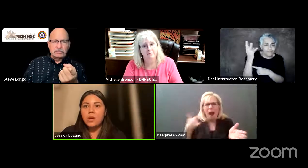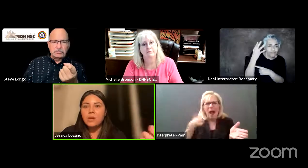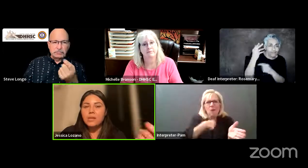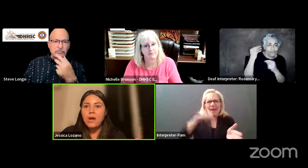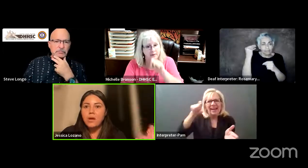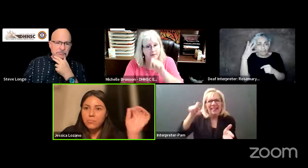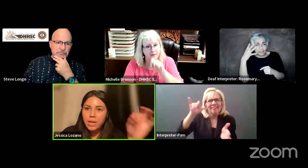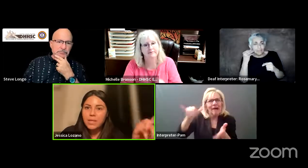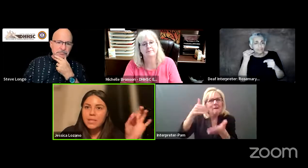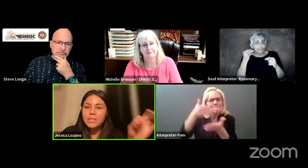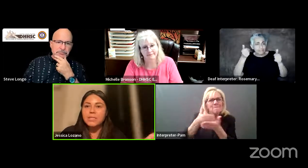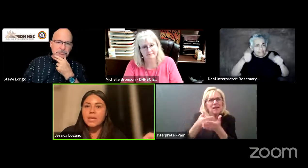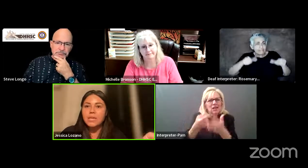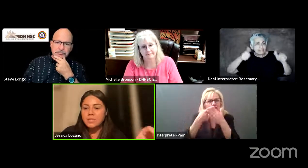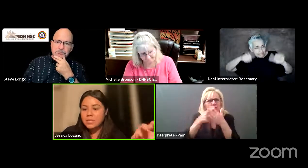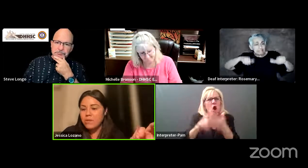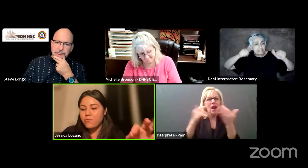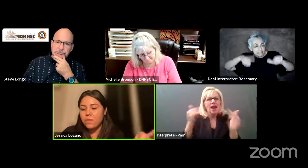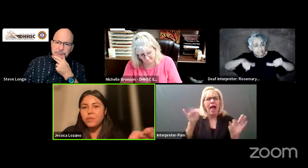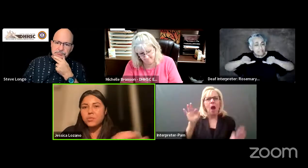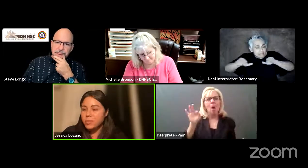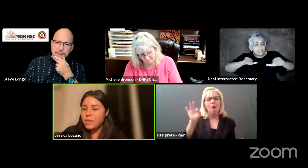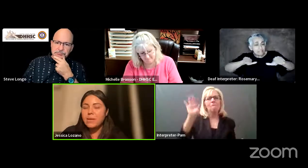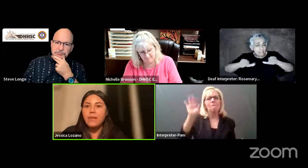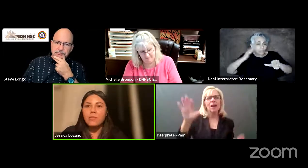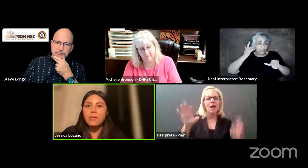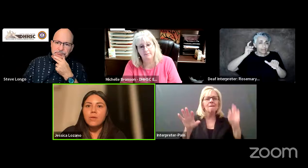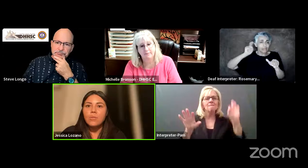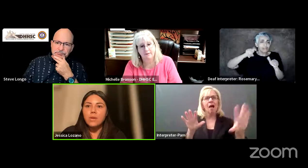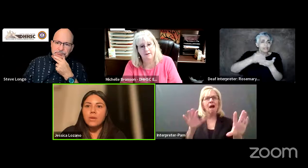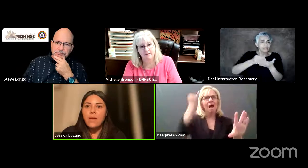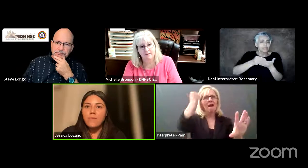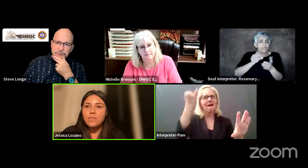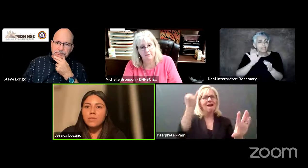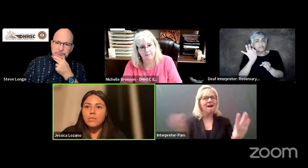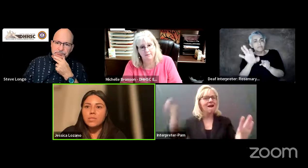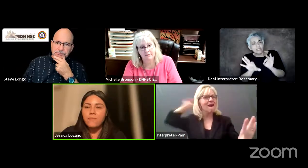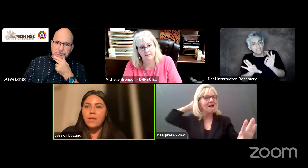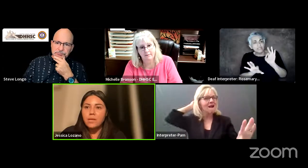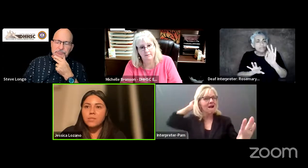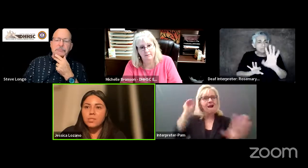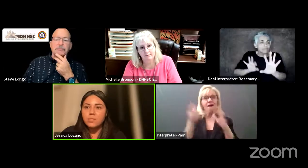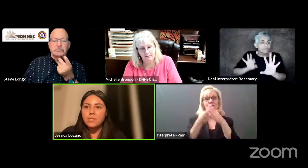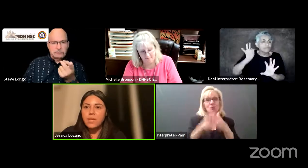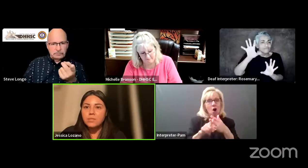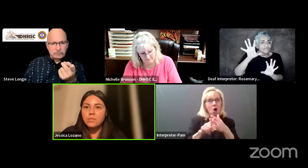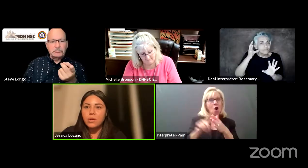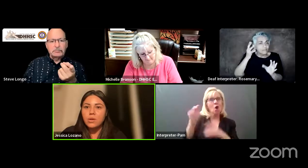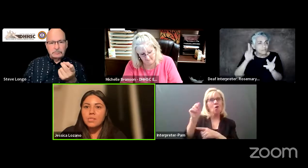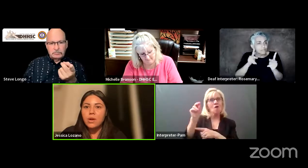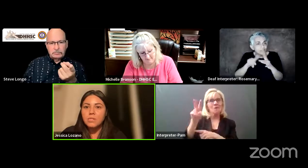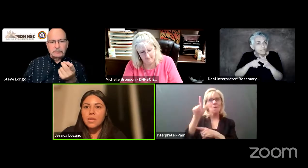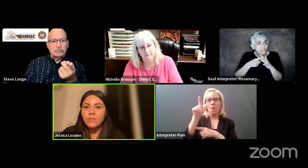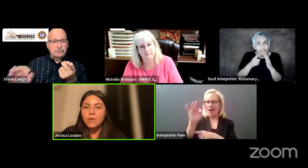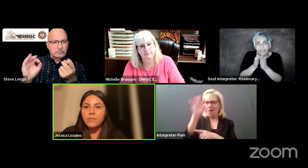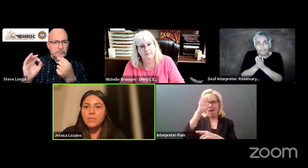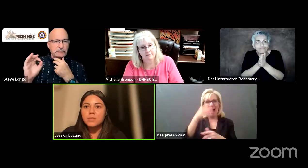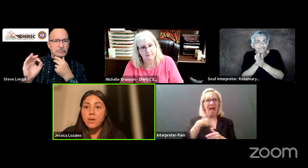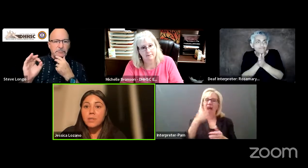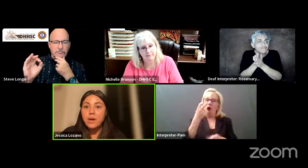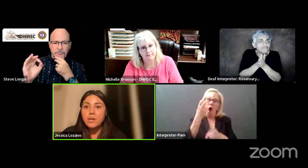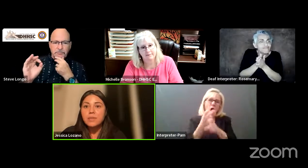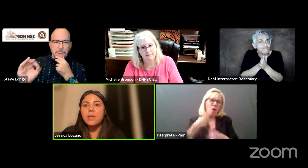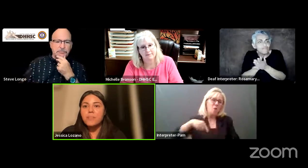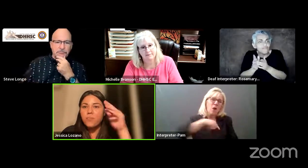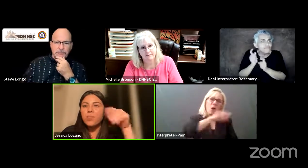and start now planting the seeds that November 29th, we're going to be having this event on Tuesday. So it's a hard time for all of